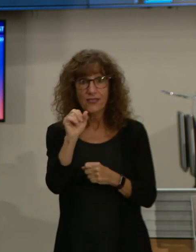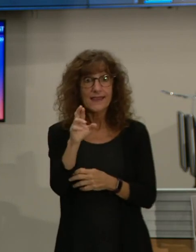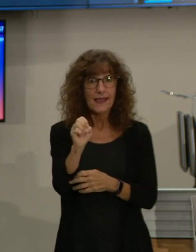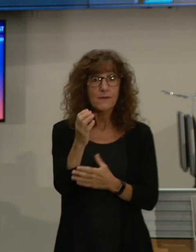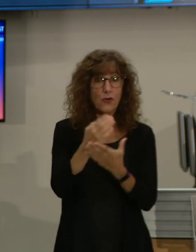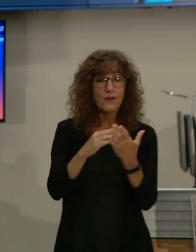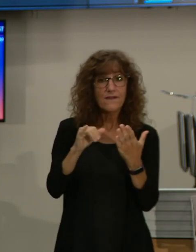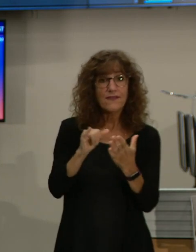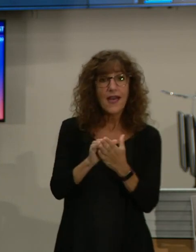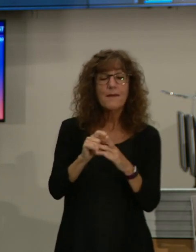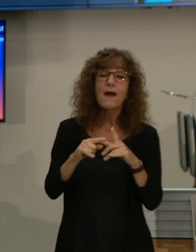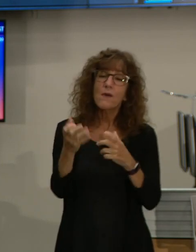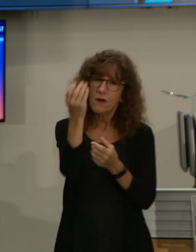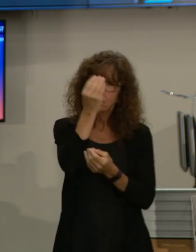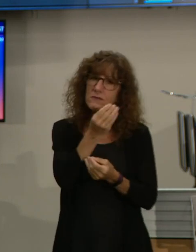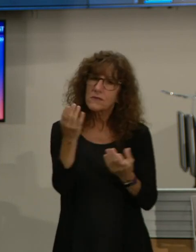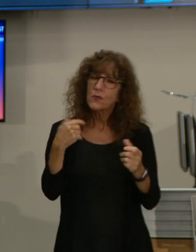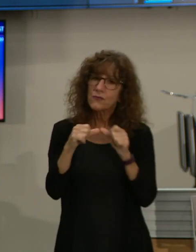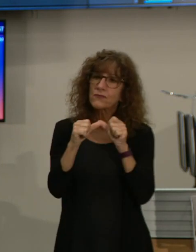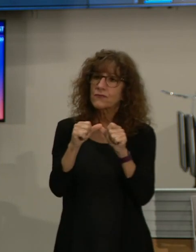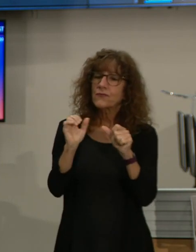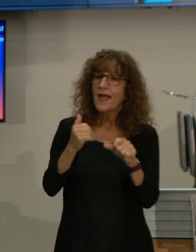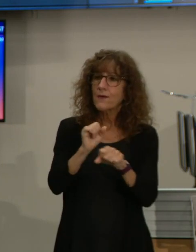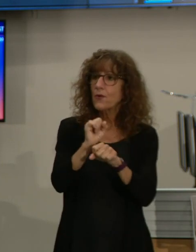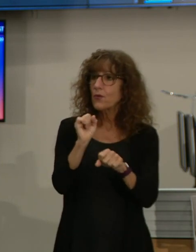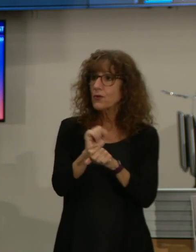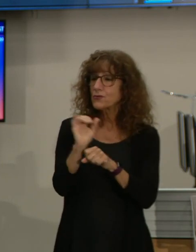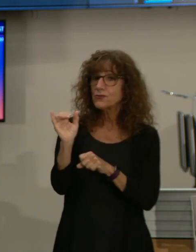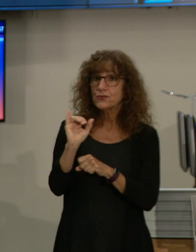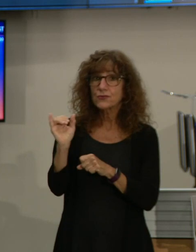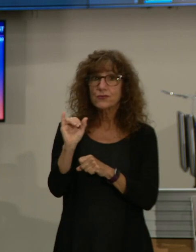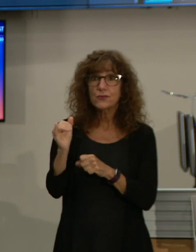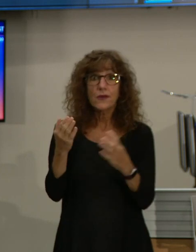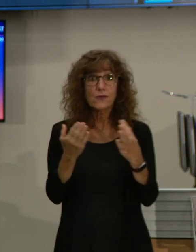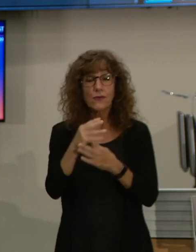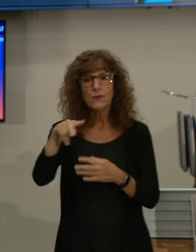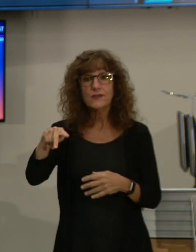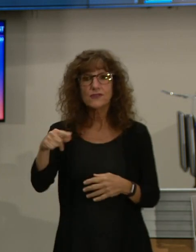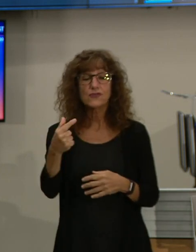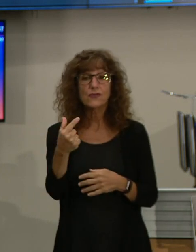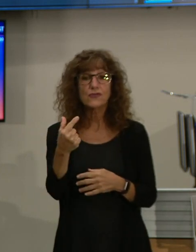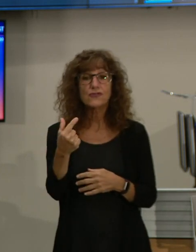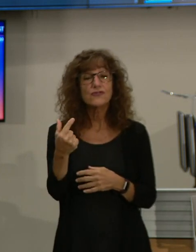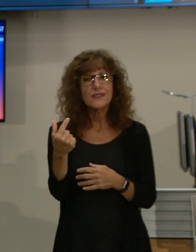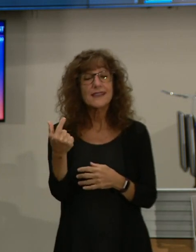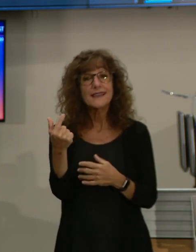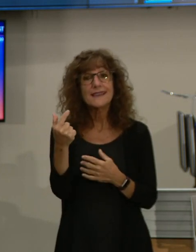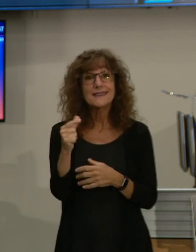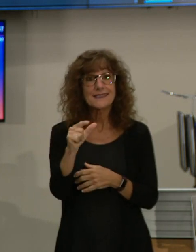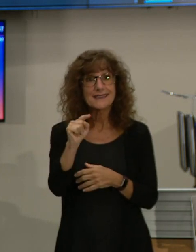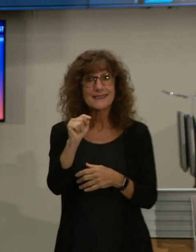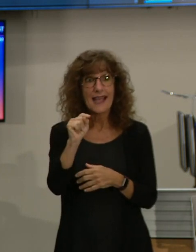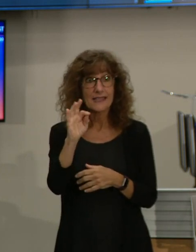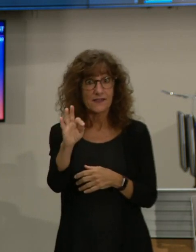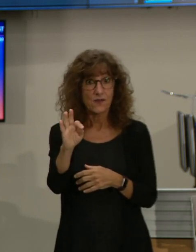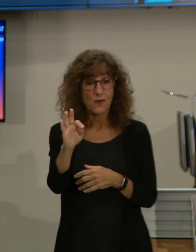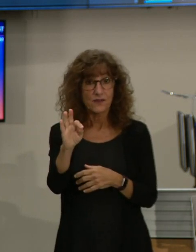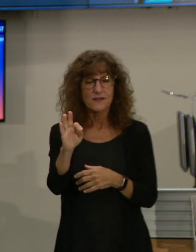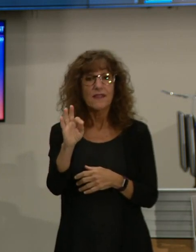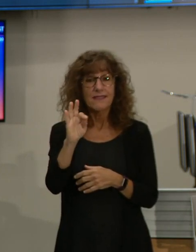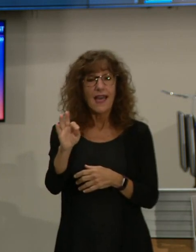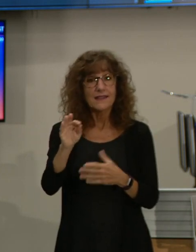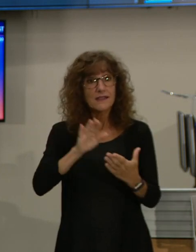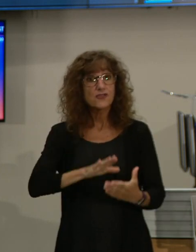this, I want you to know that we're continuing our work as well through the Prince George's Forward Task Force that is working to address the